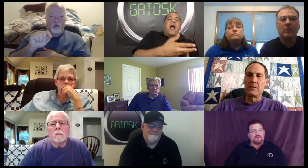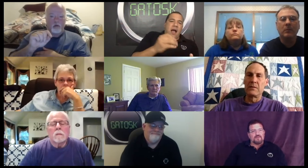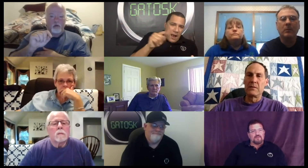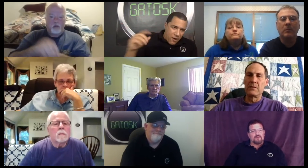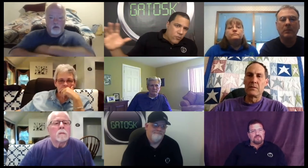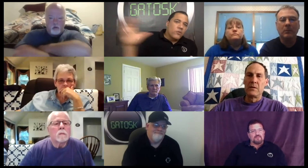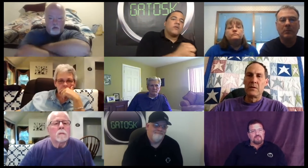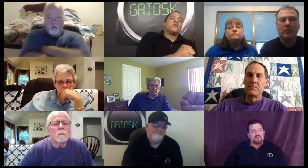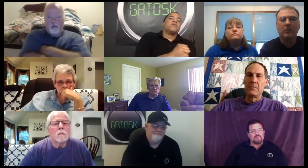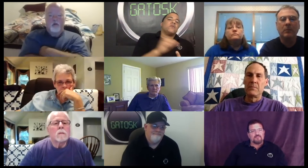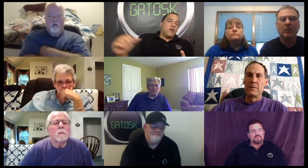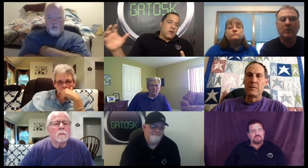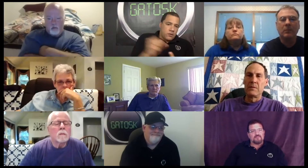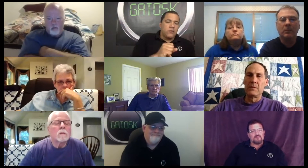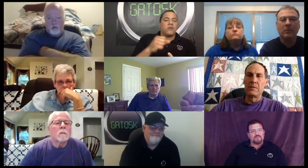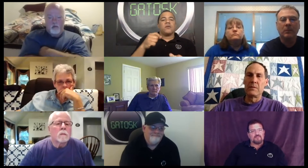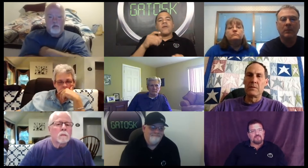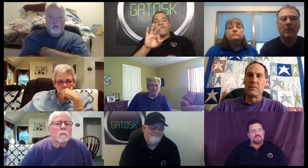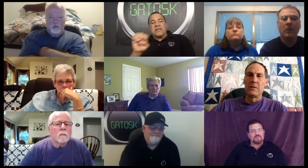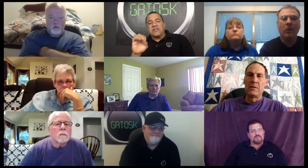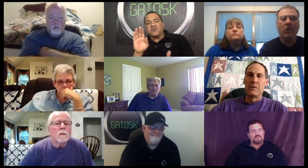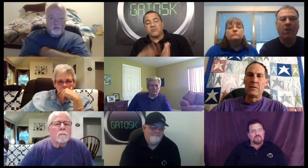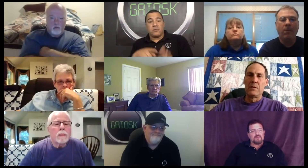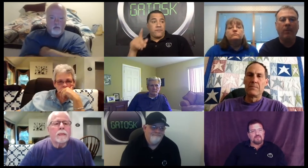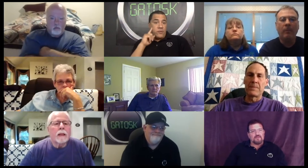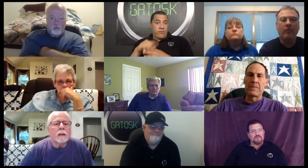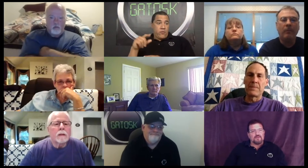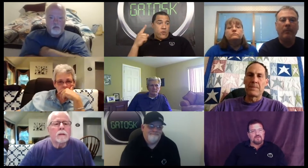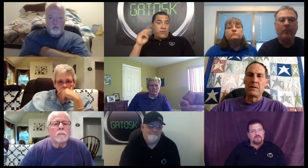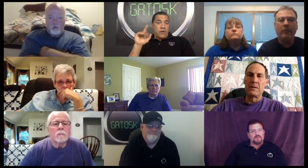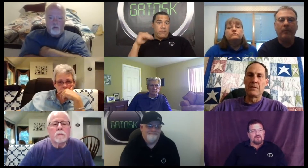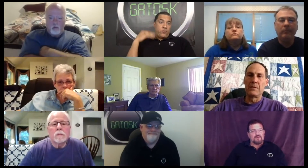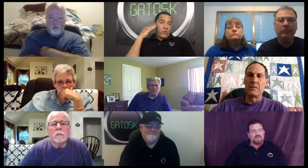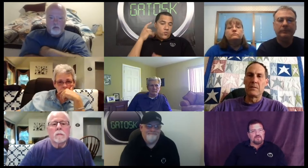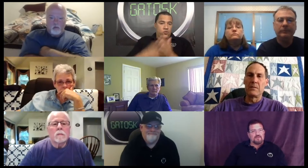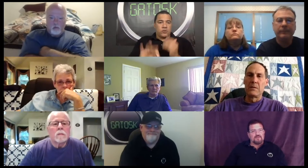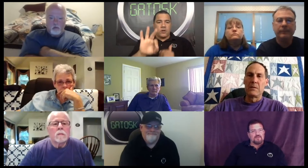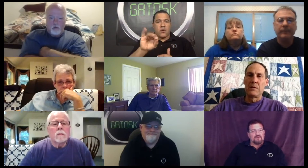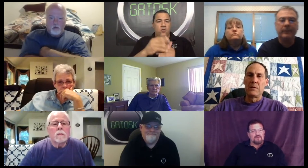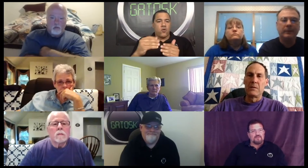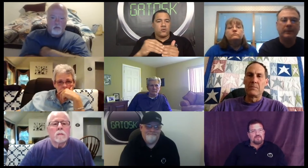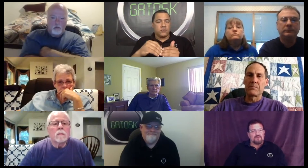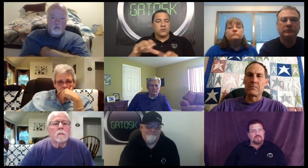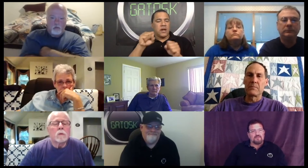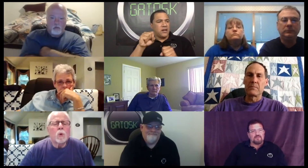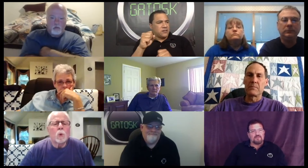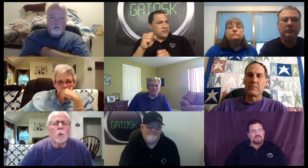is can basically buy out maybe us for a low fee. One MLM charges